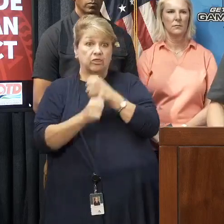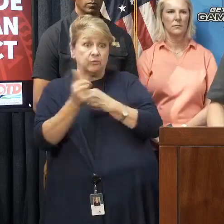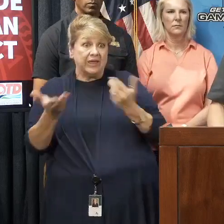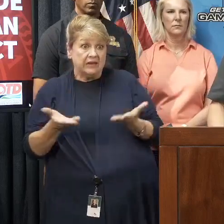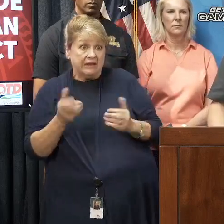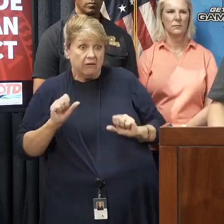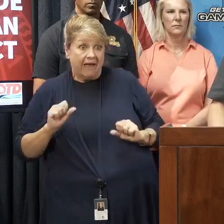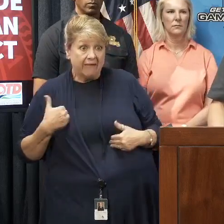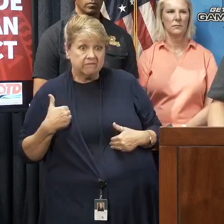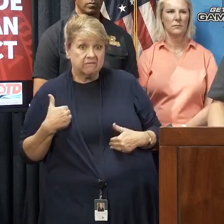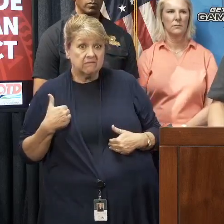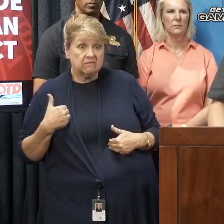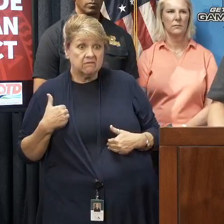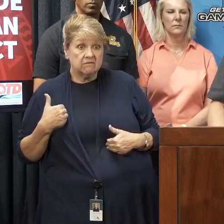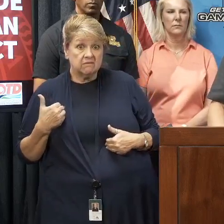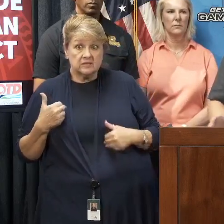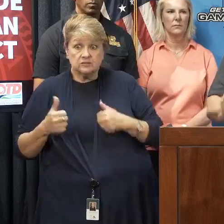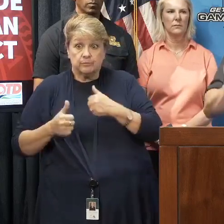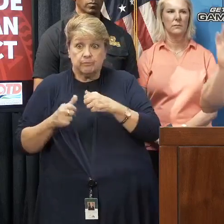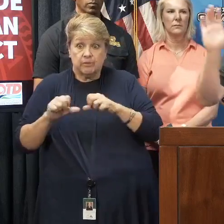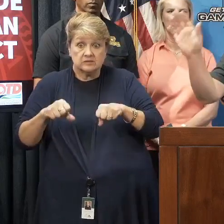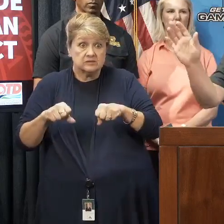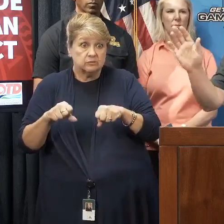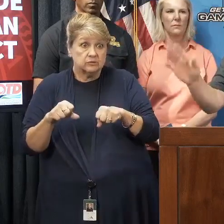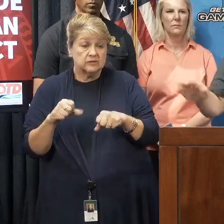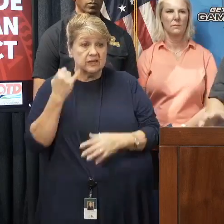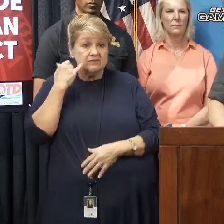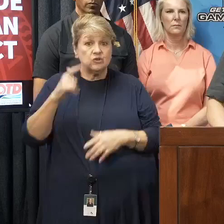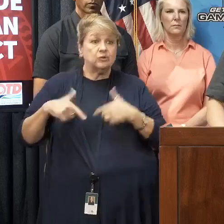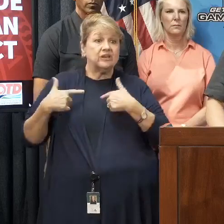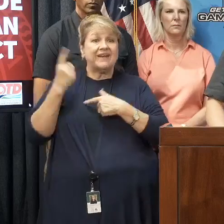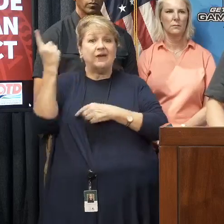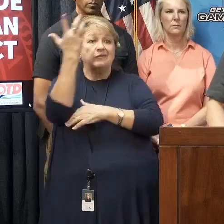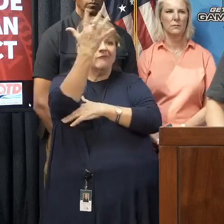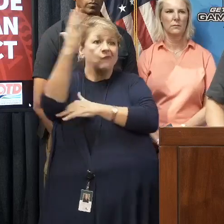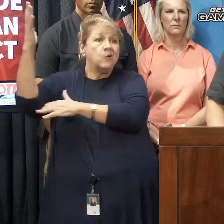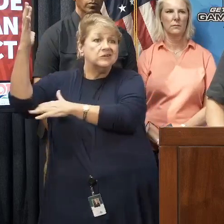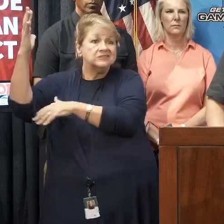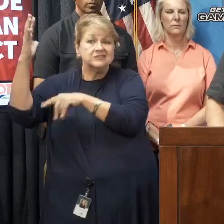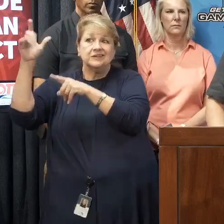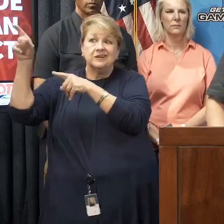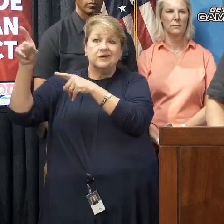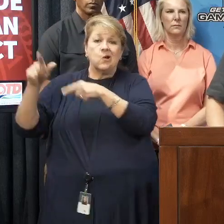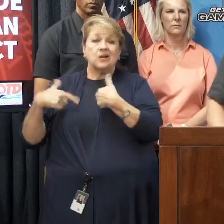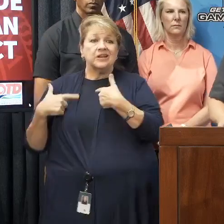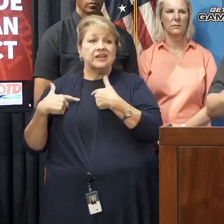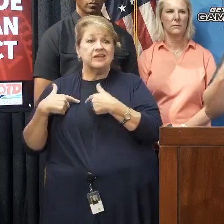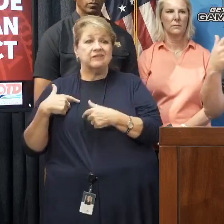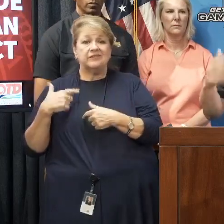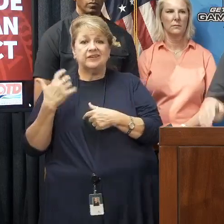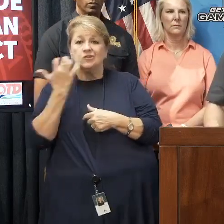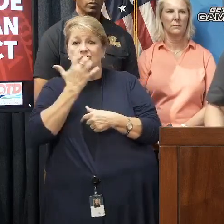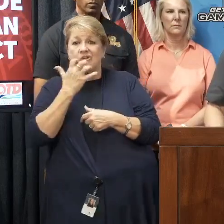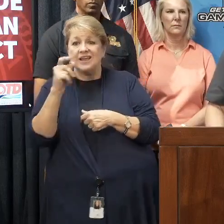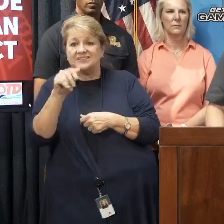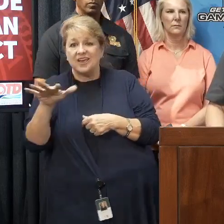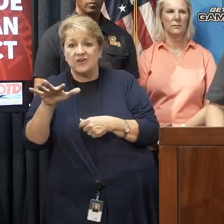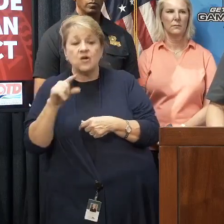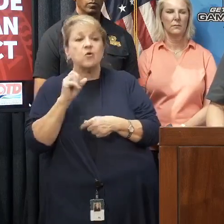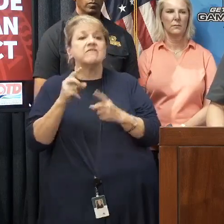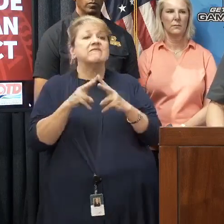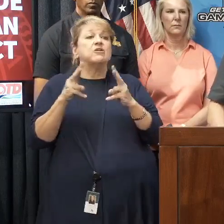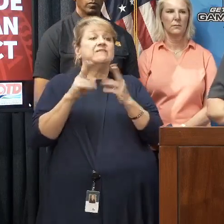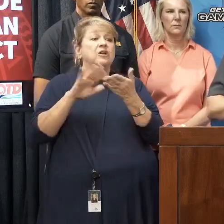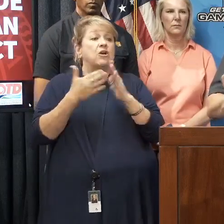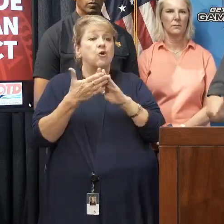of the state. And so regardless of whether you live in a forest or you live in the prairie or you live here in a very urban